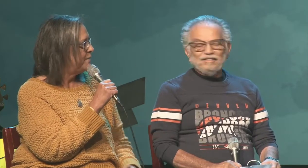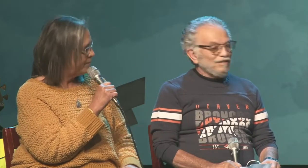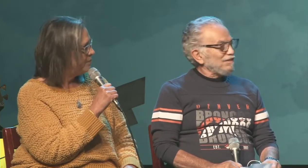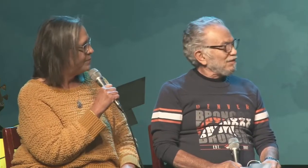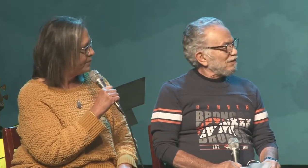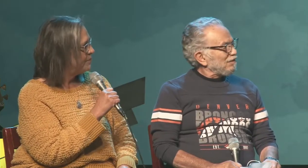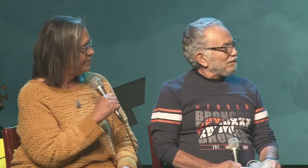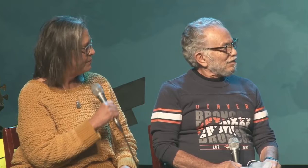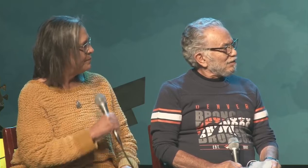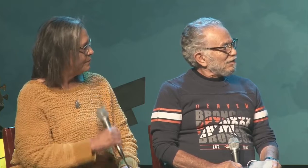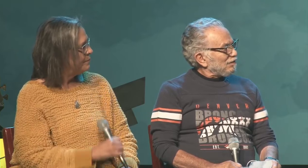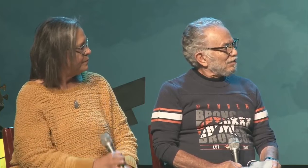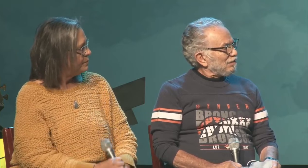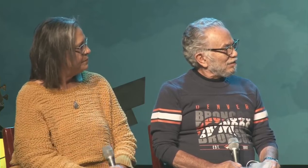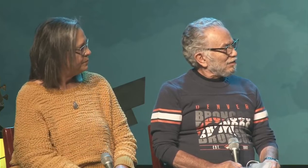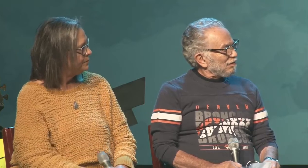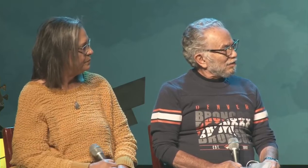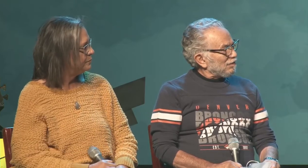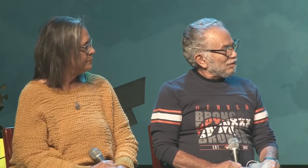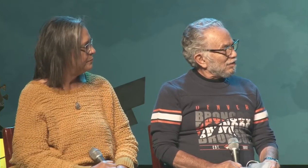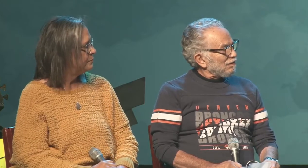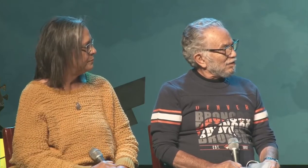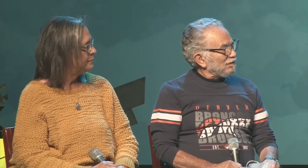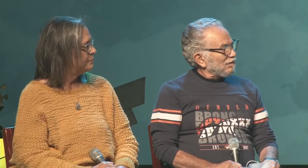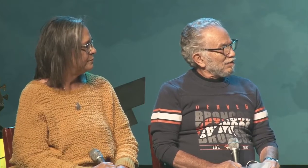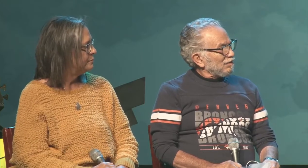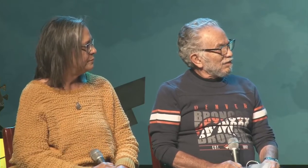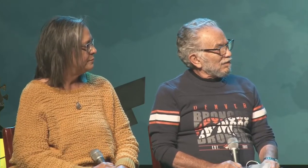me. That's good. Anybody else?